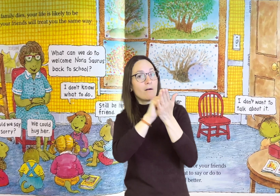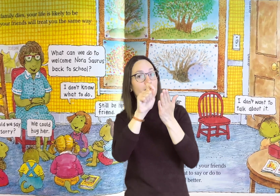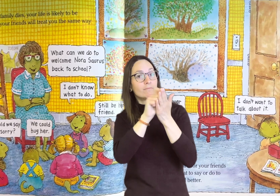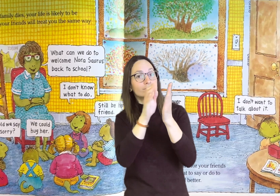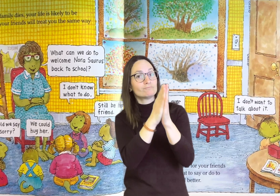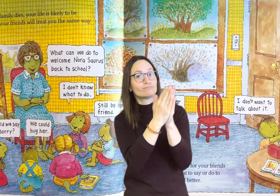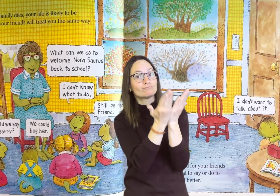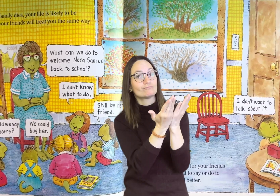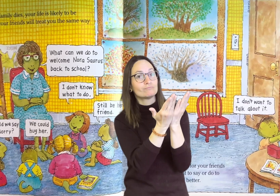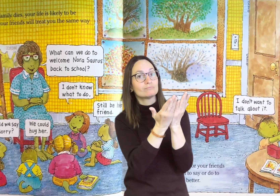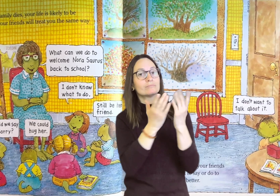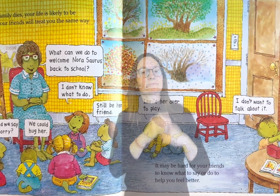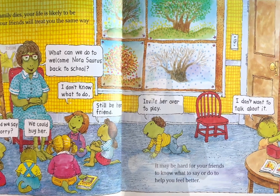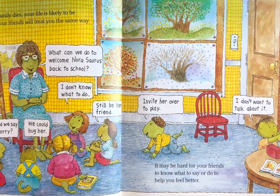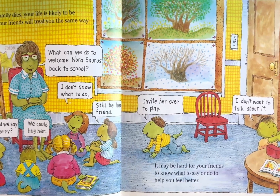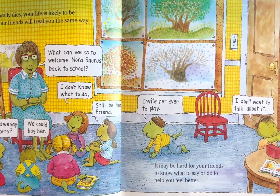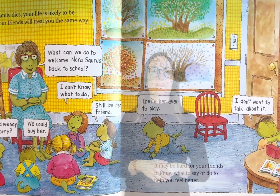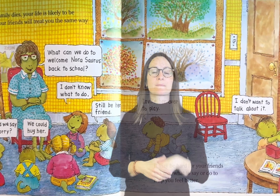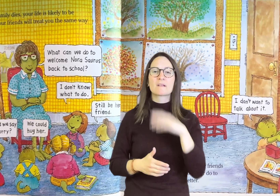Make her cards?